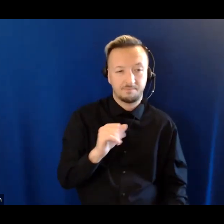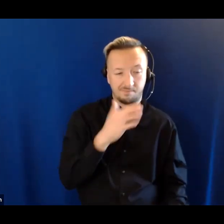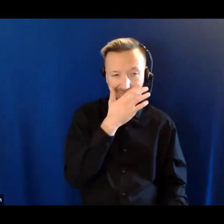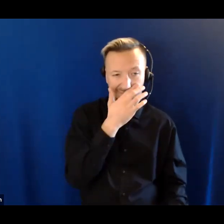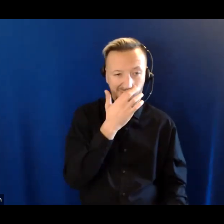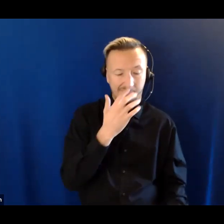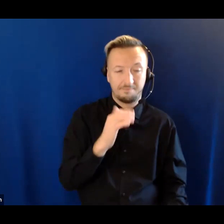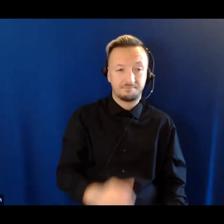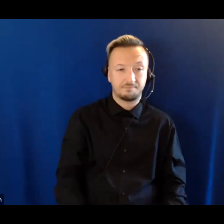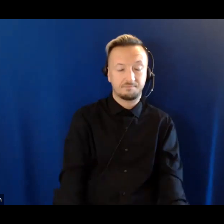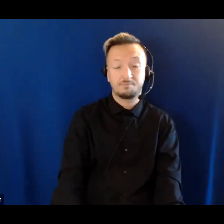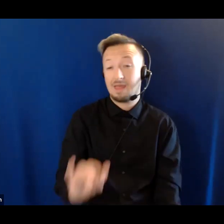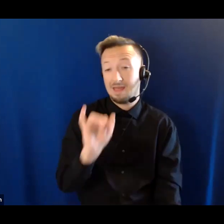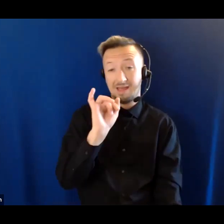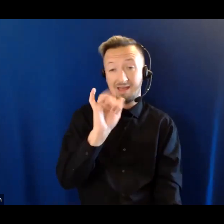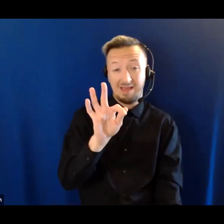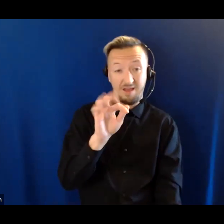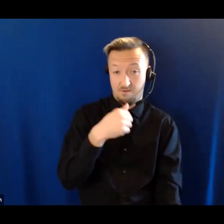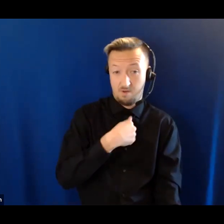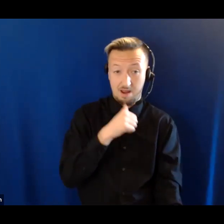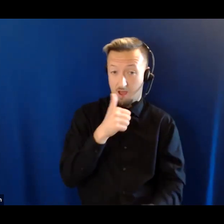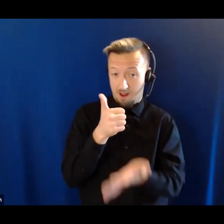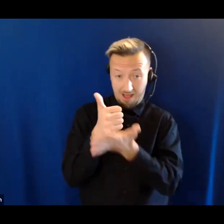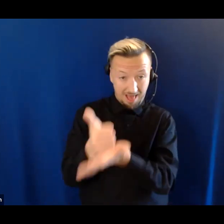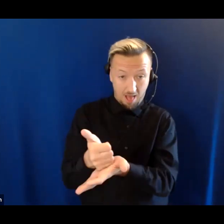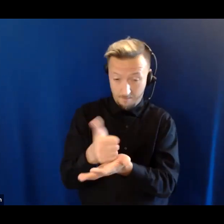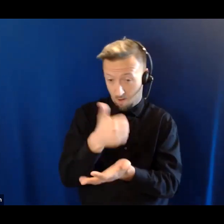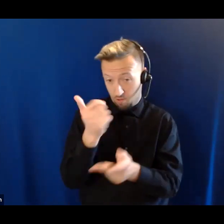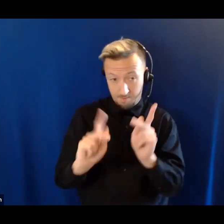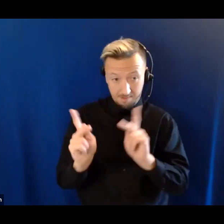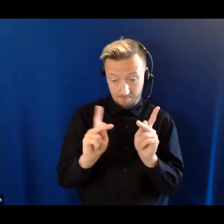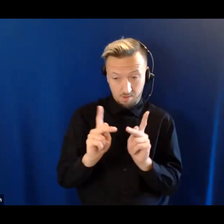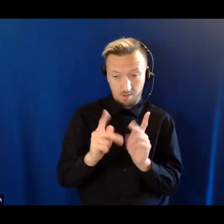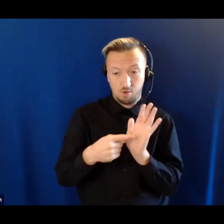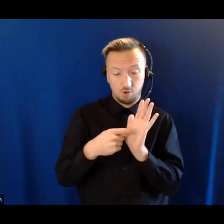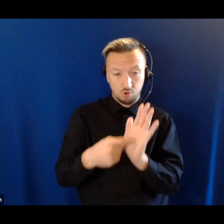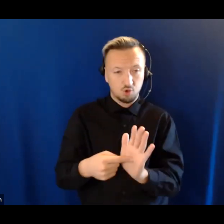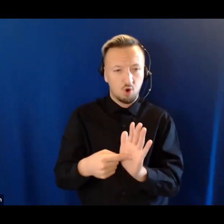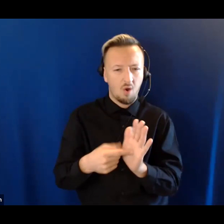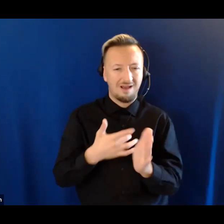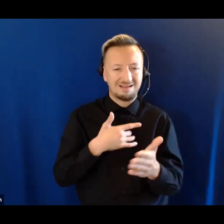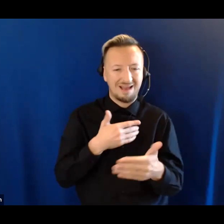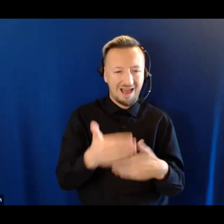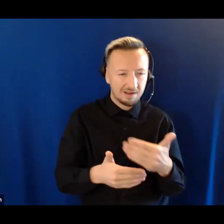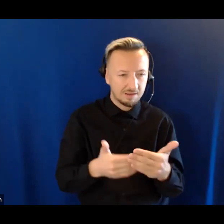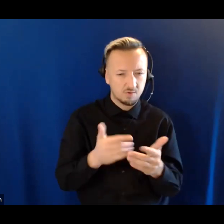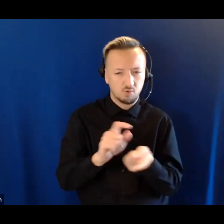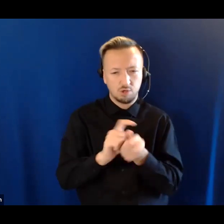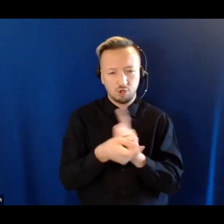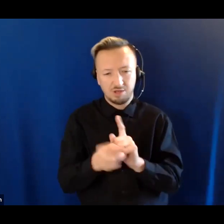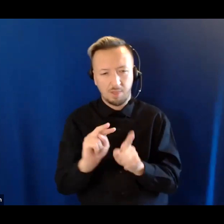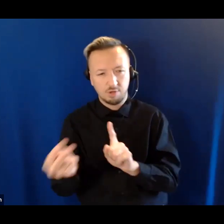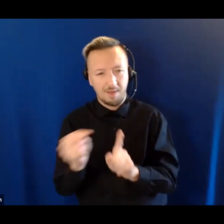and, understand where people are coming from and show kindness to changing those